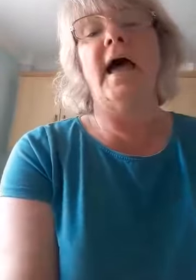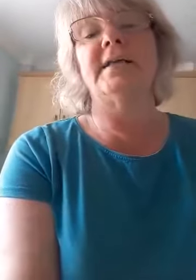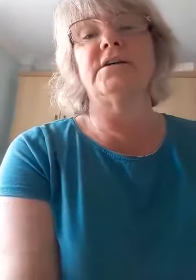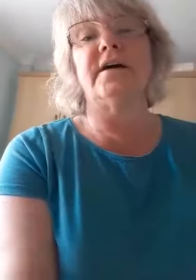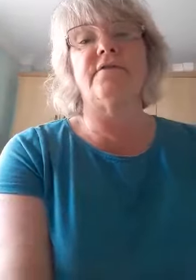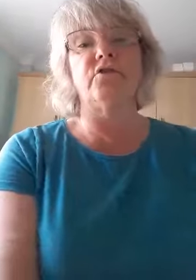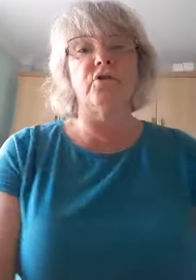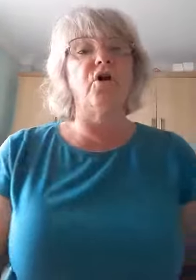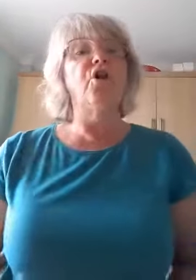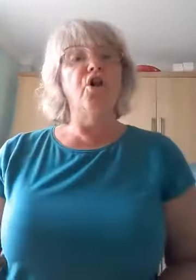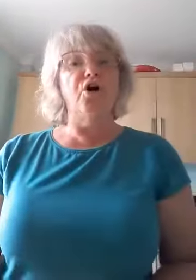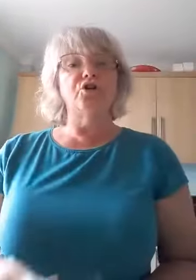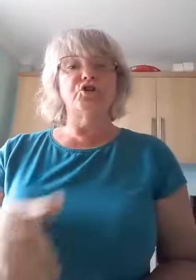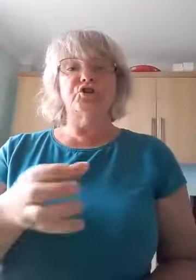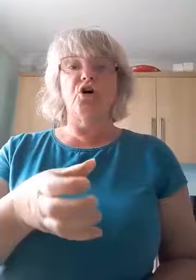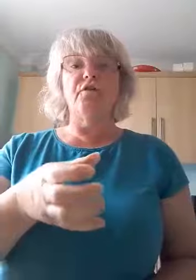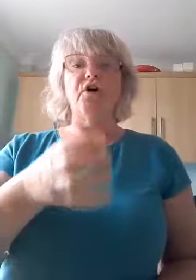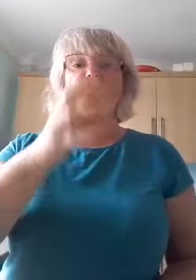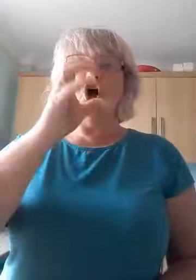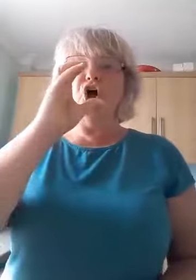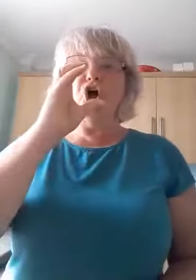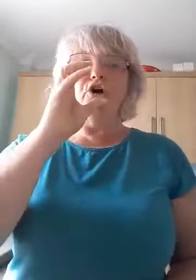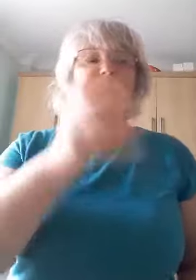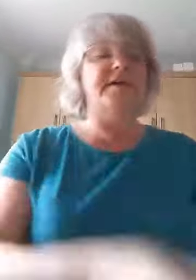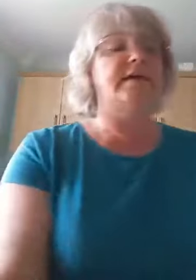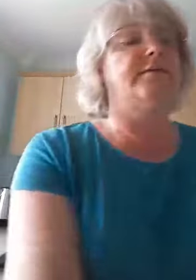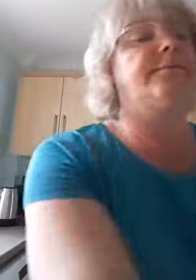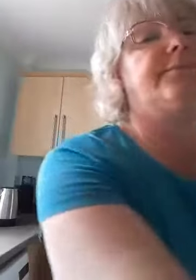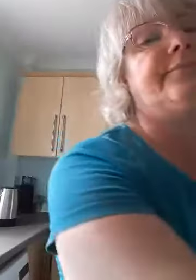And I've got lots of coffee.